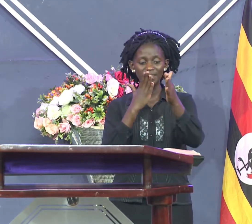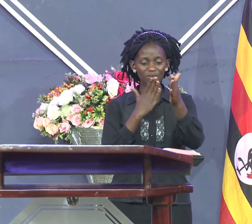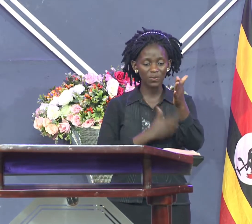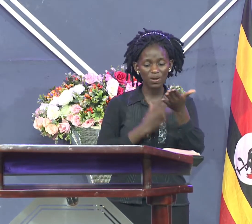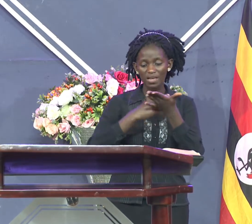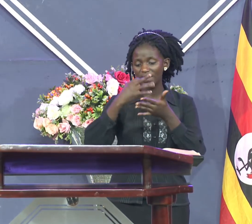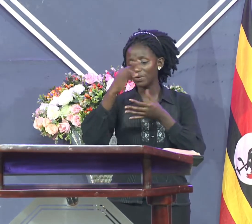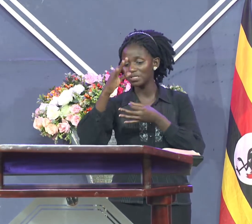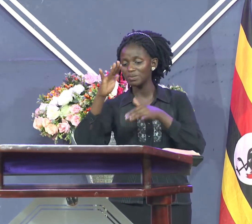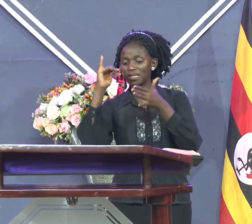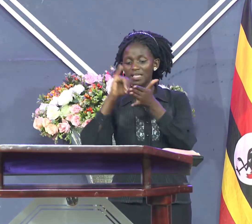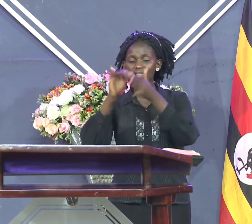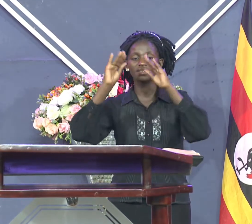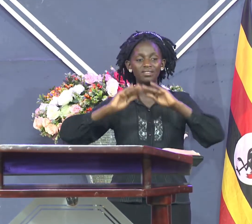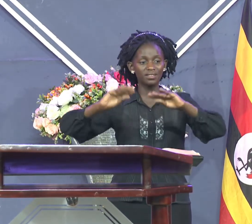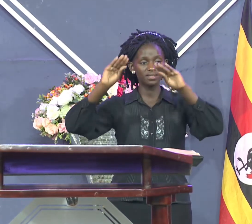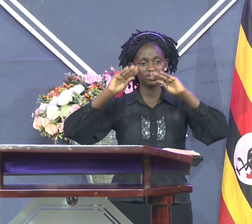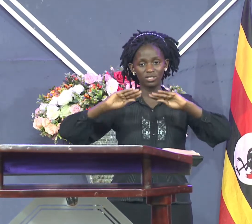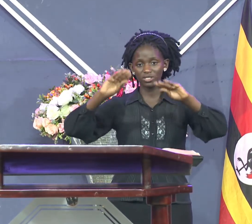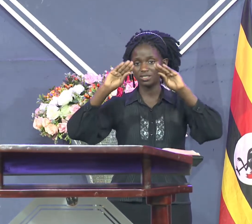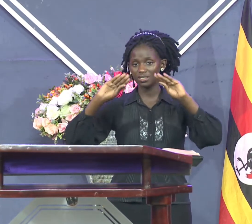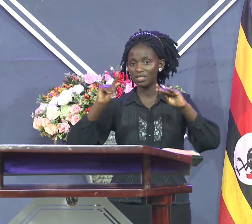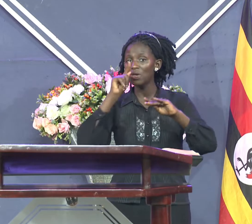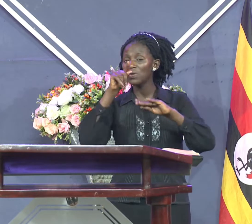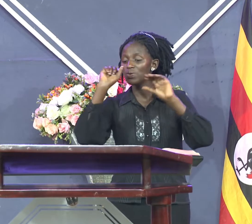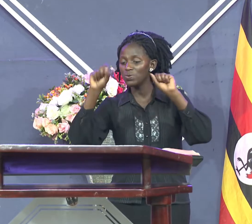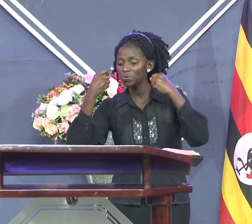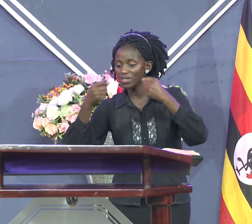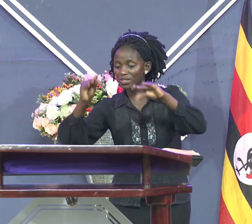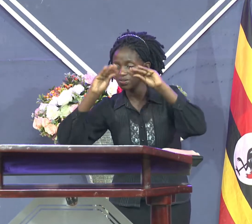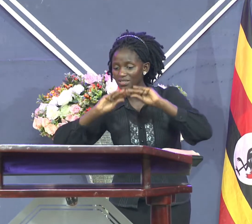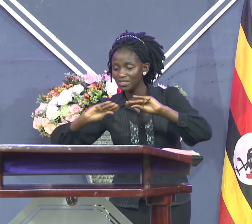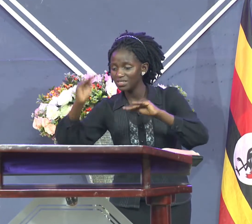instructs. There is a spirit who teaches.